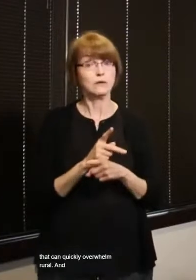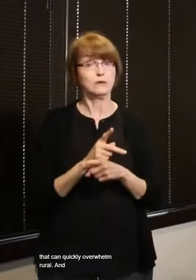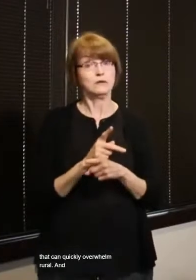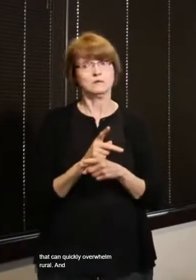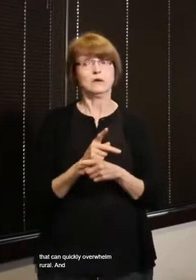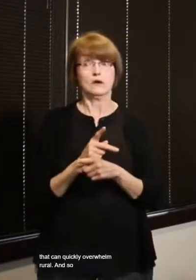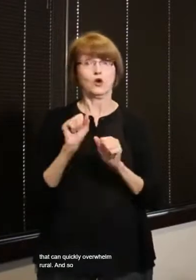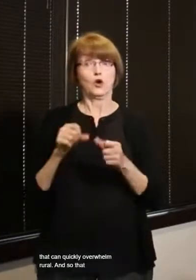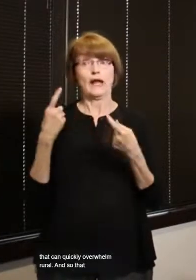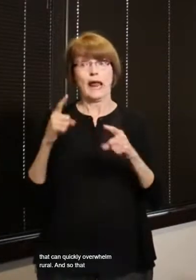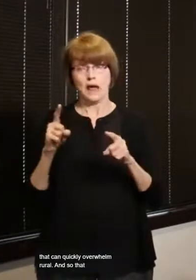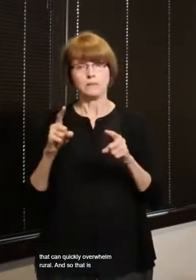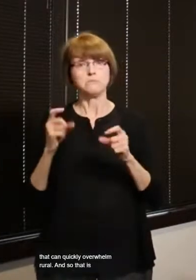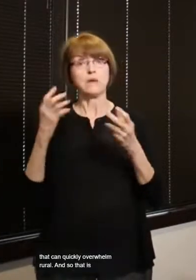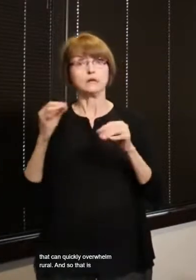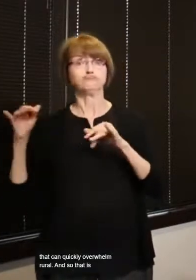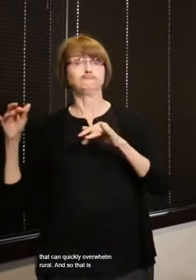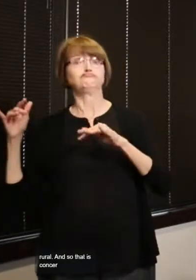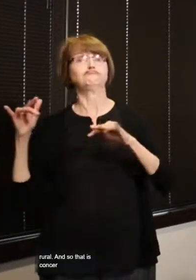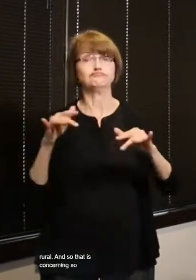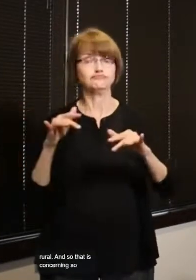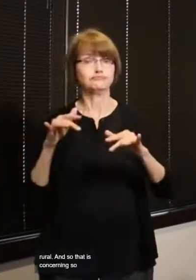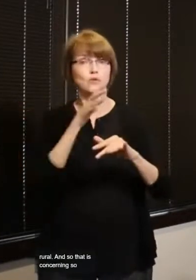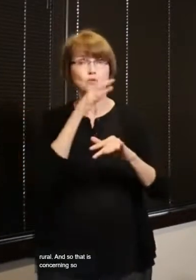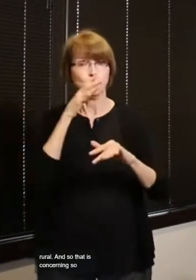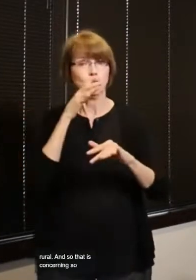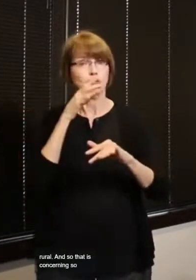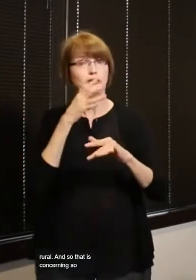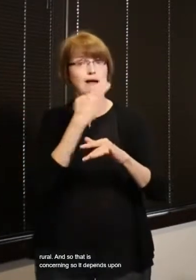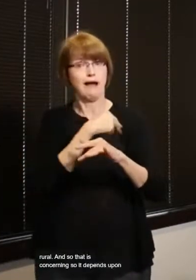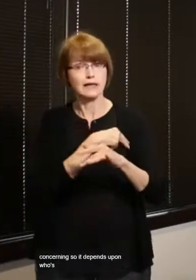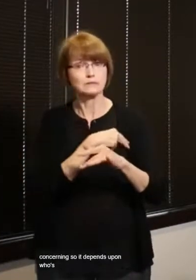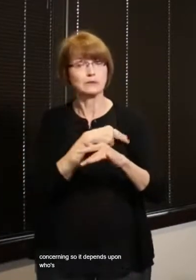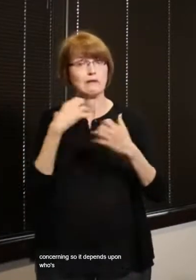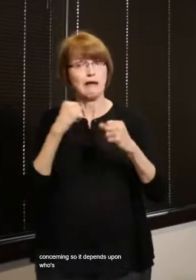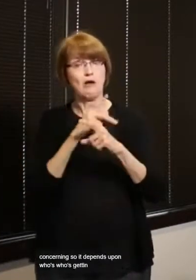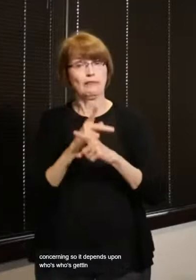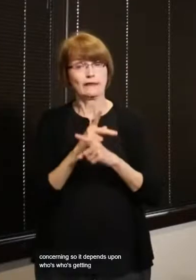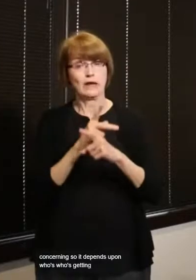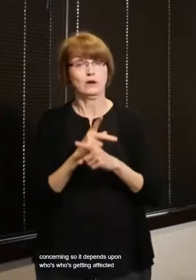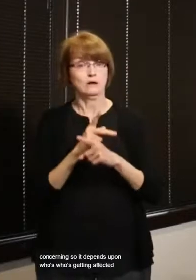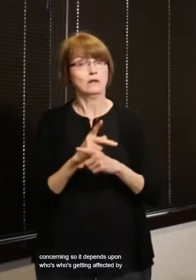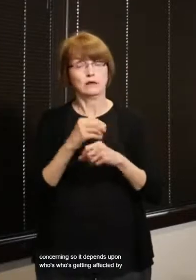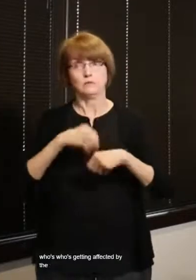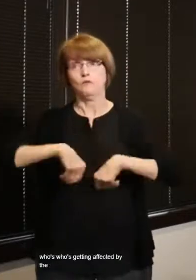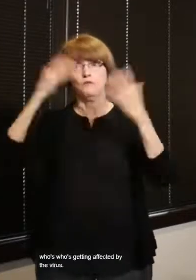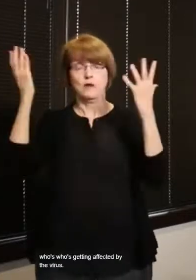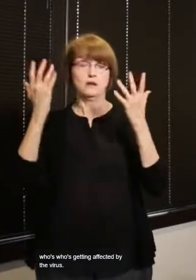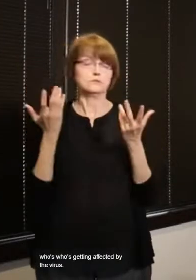so that is concerning. So it depends upon who's getting affected by the virus.